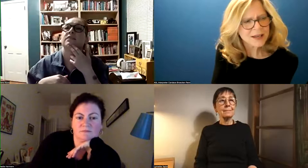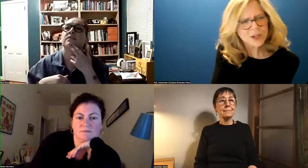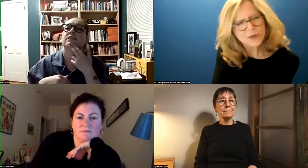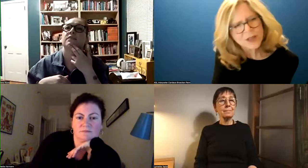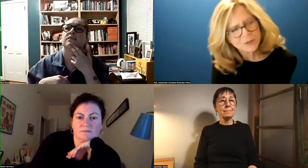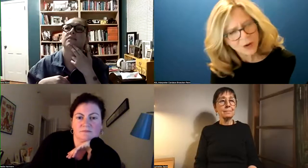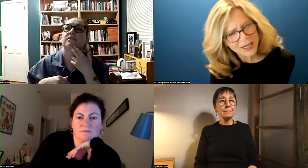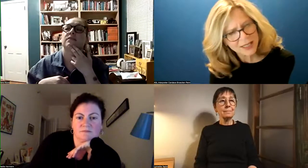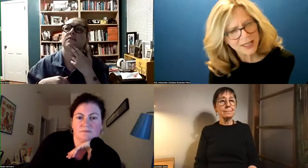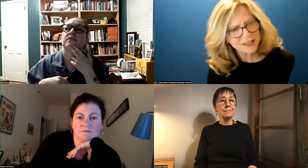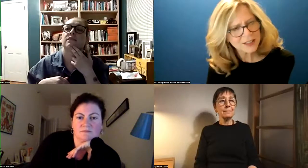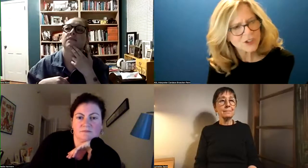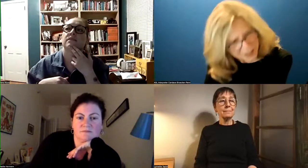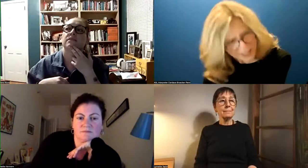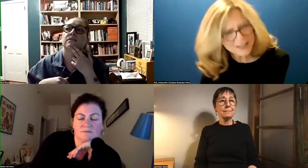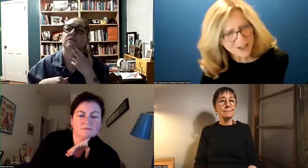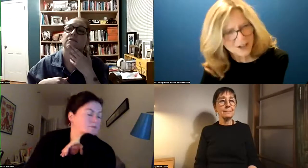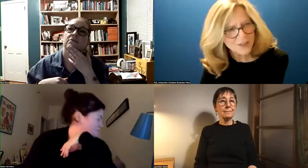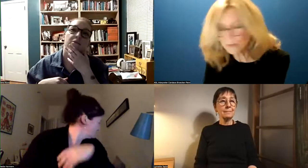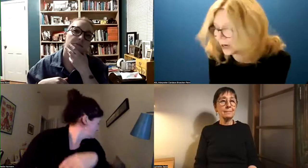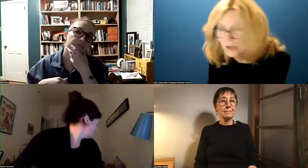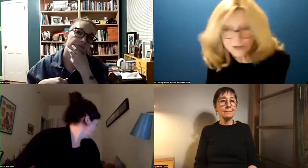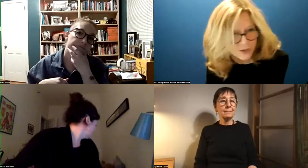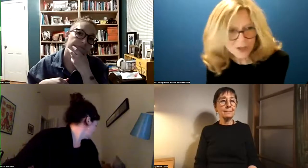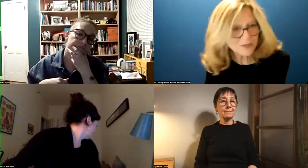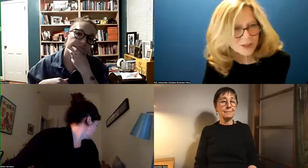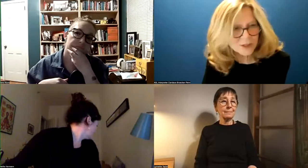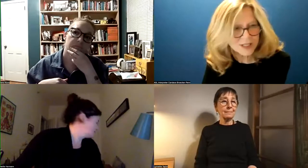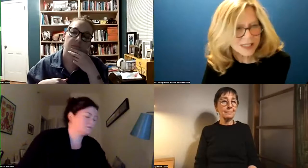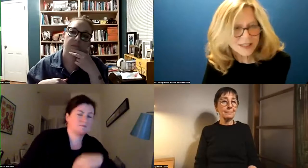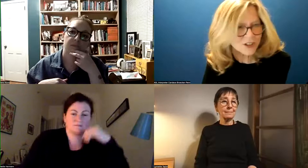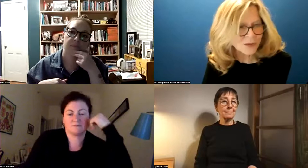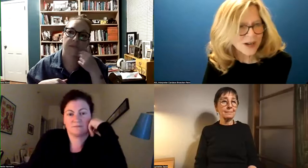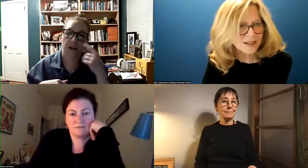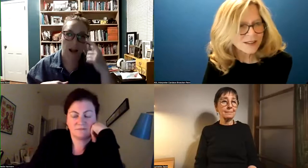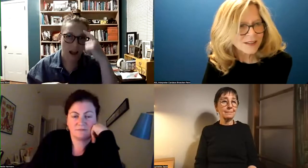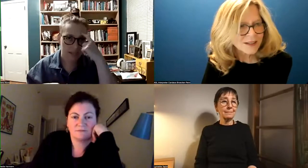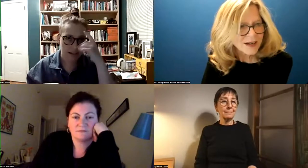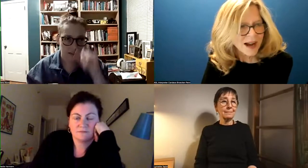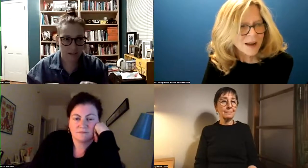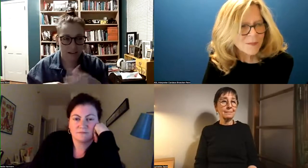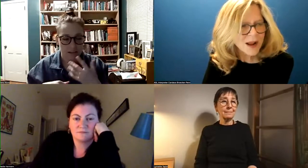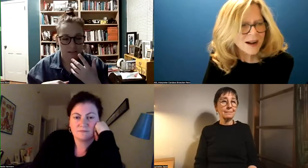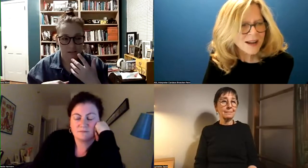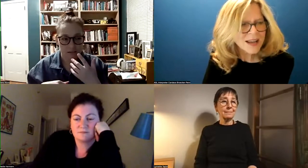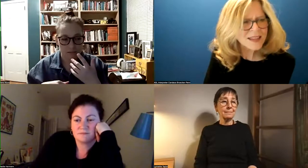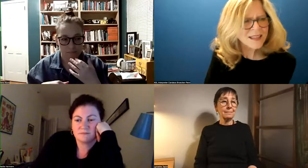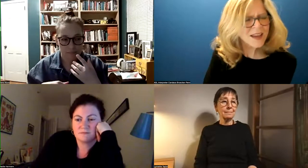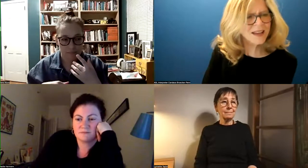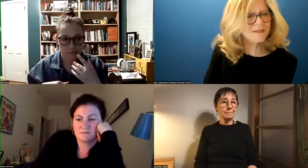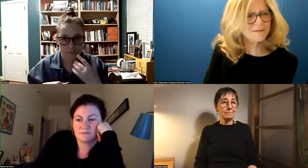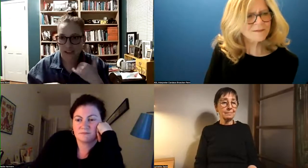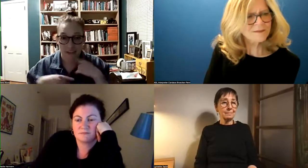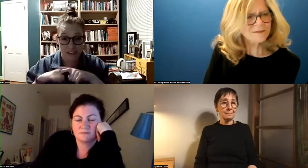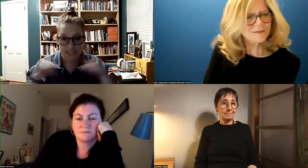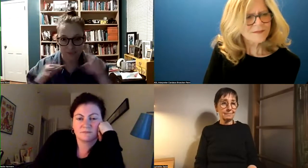But also, when you think of writing in English, yes, their poetry is wonderful in written English as well. I think